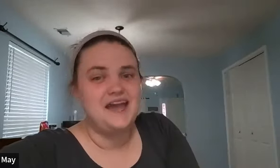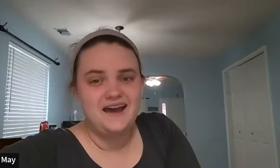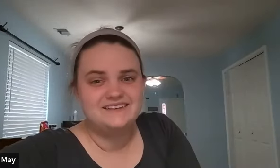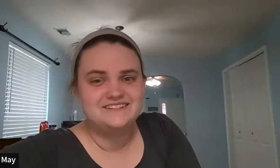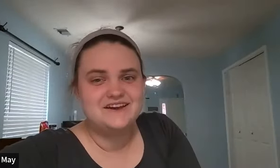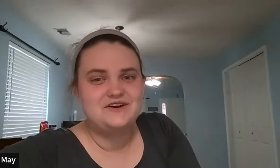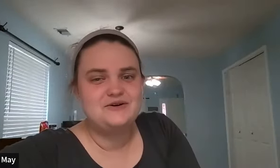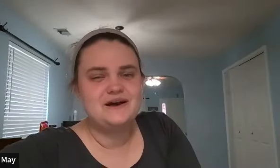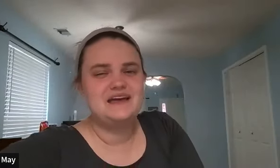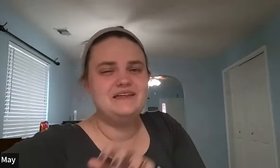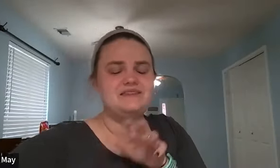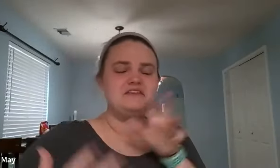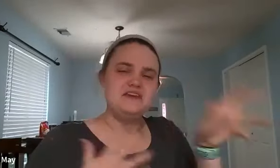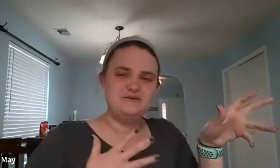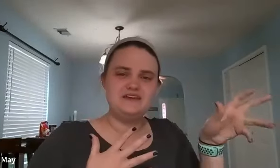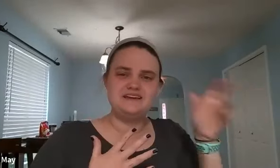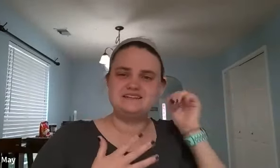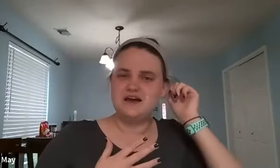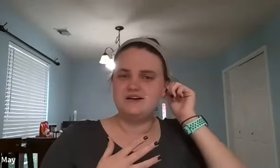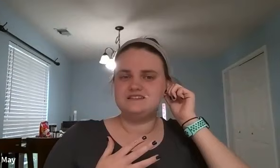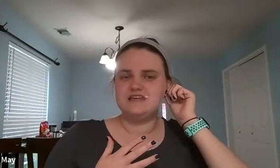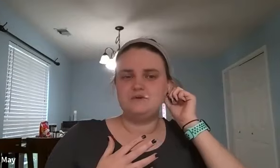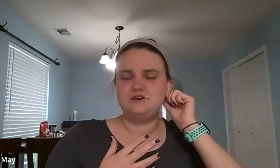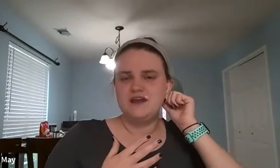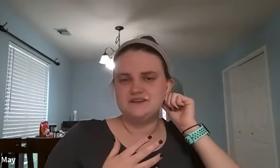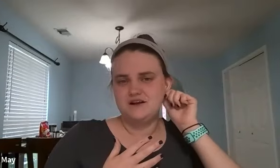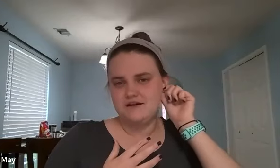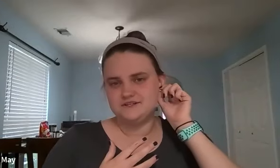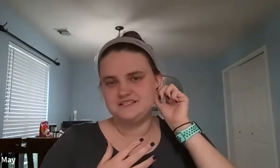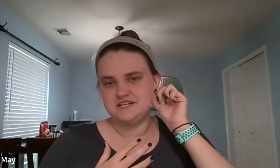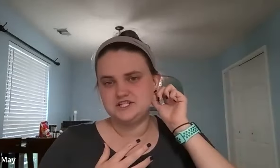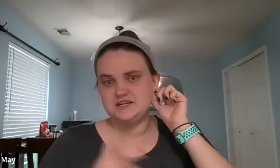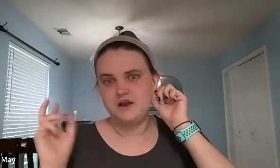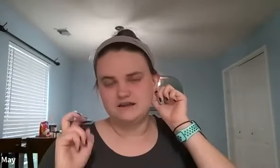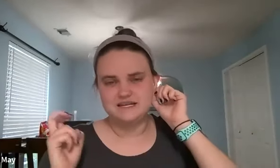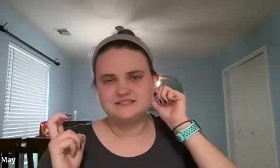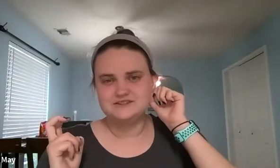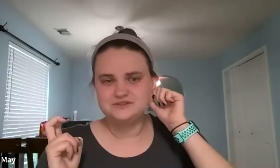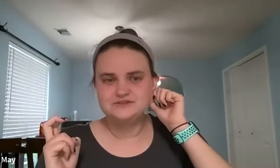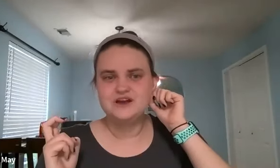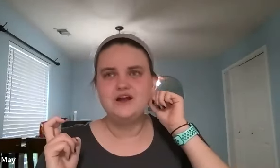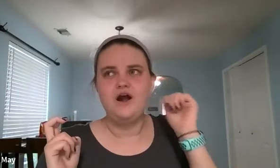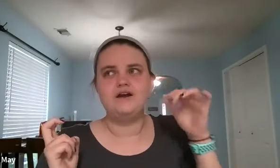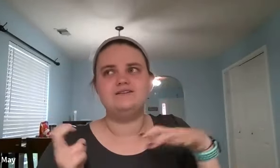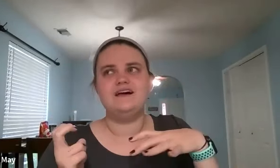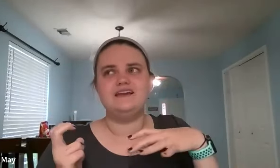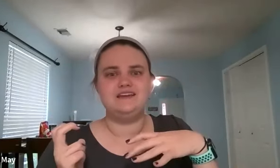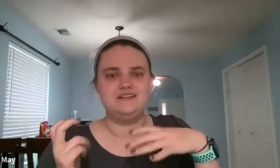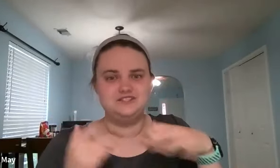Yeah. So the thing with ASL is that when you're having a conversation, context clues are like